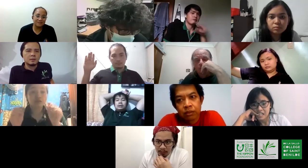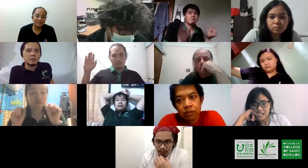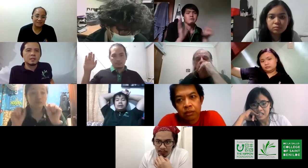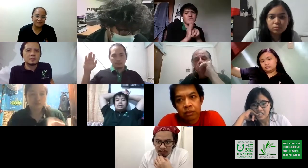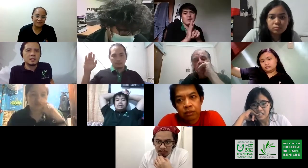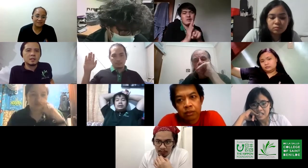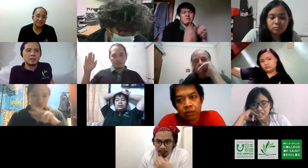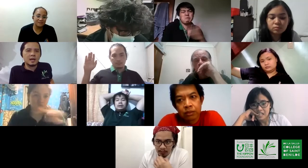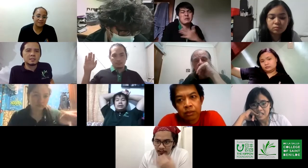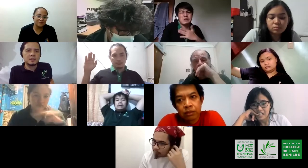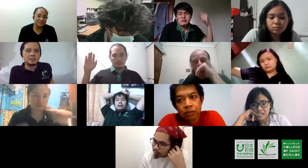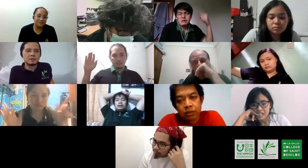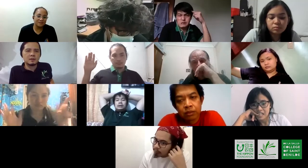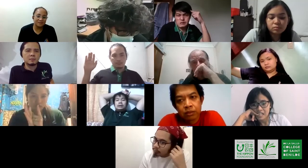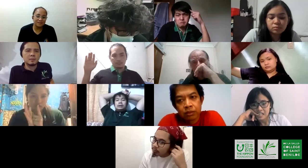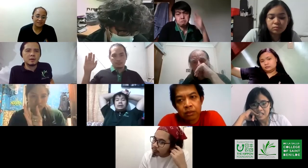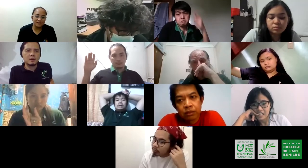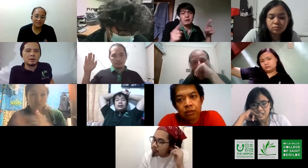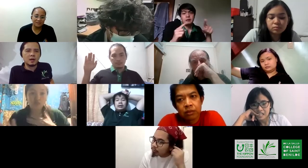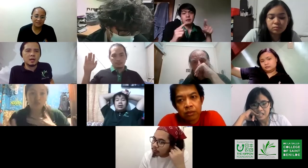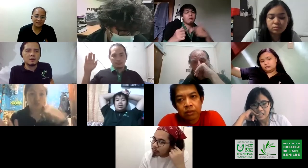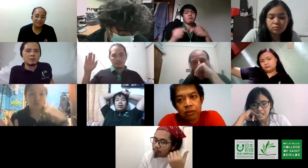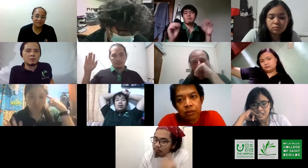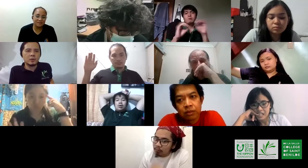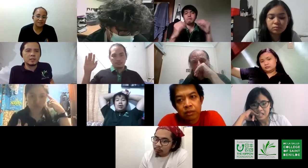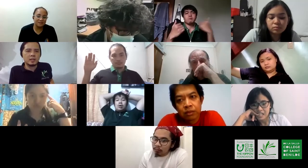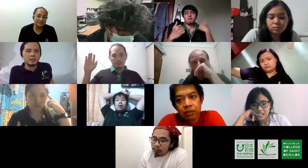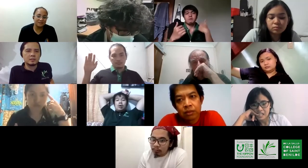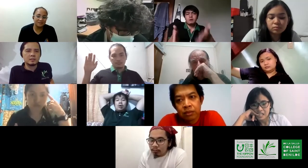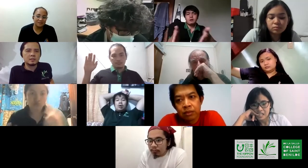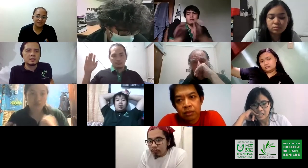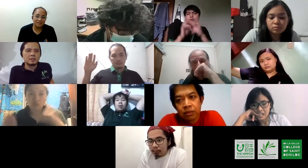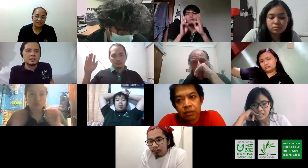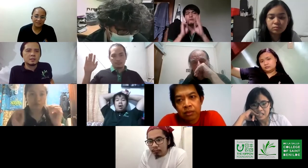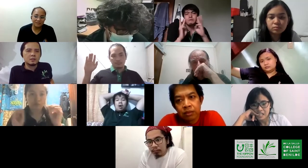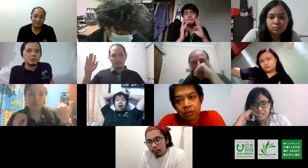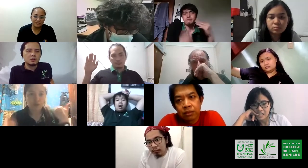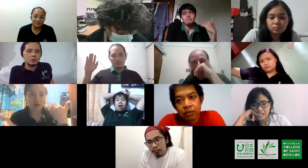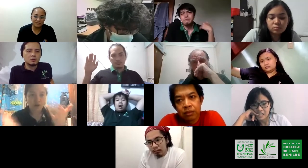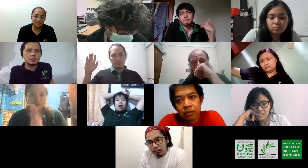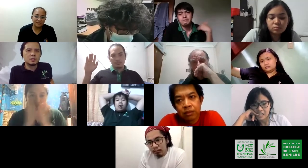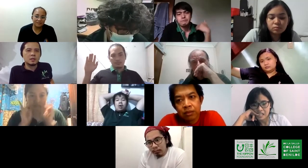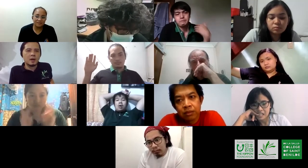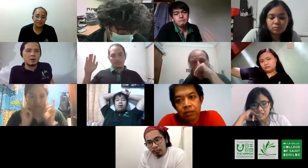Because in the last midterm, uh, we didn't use the